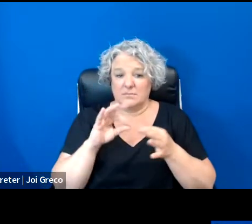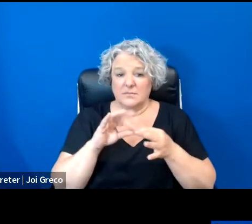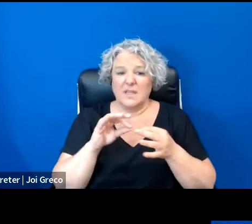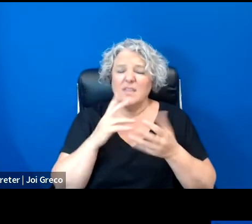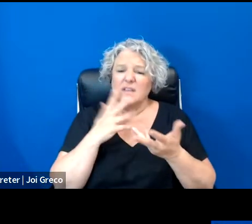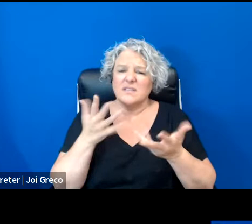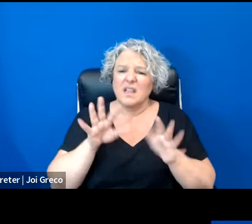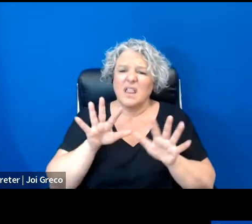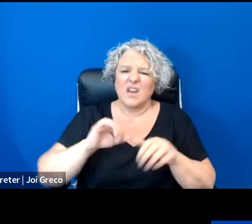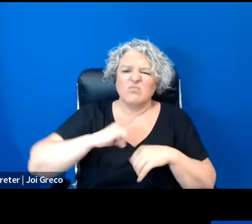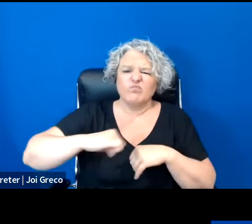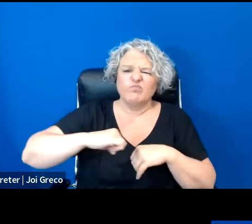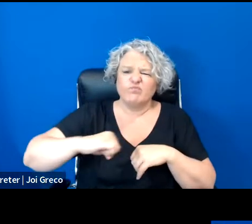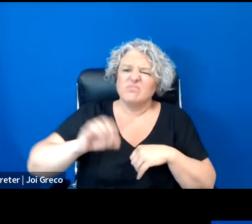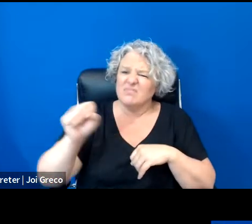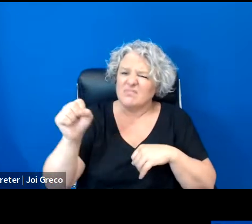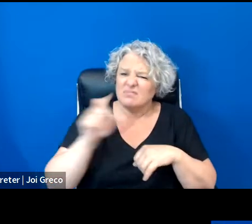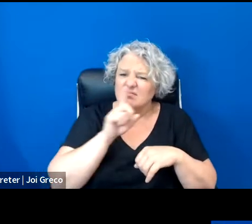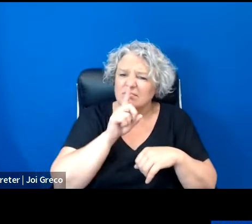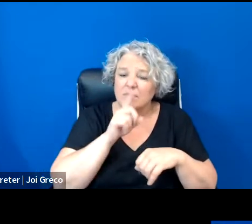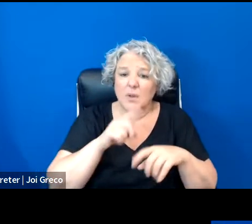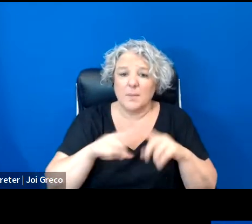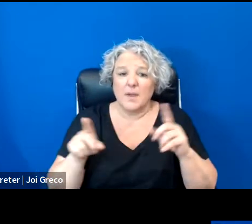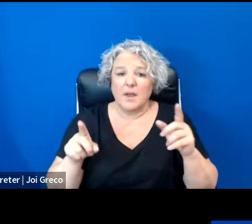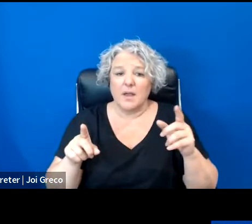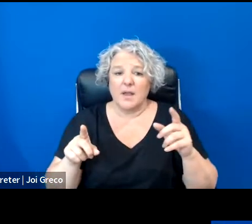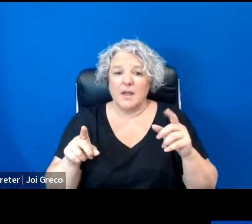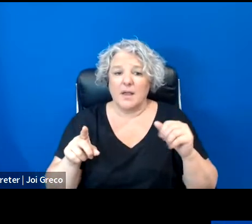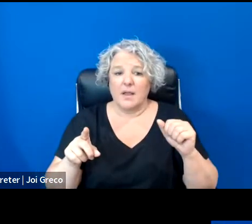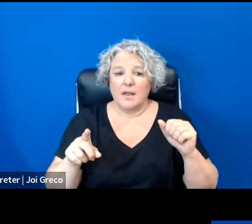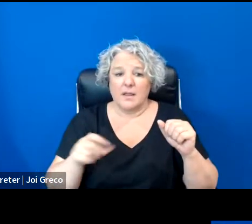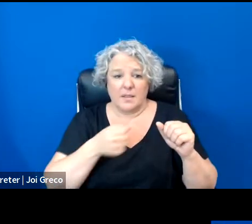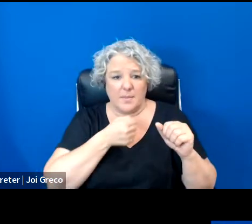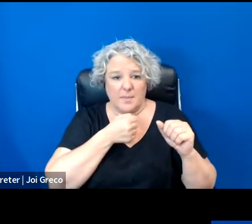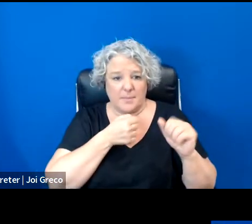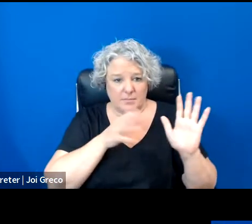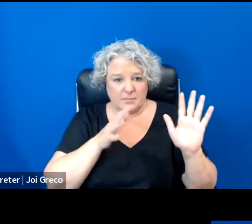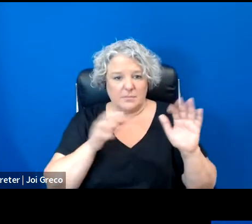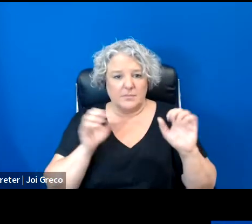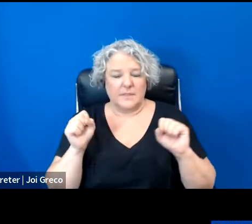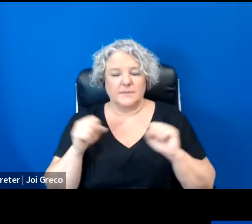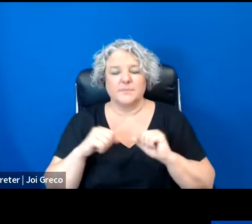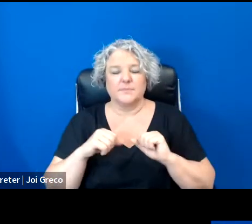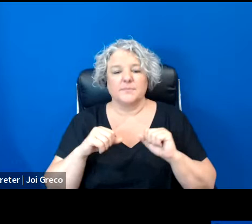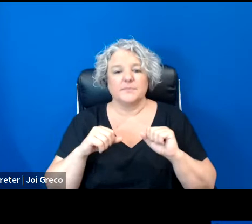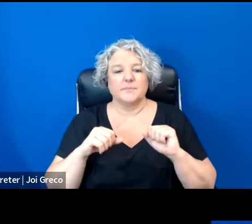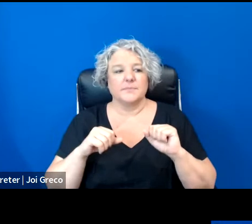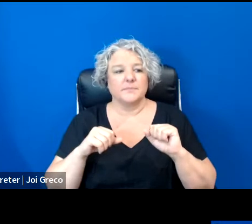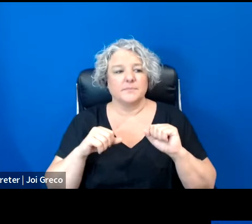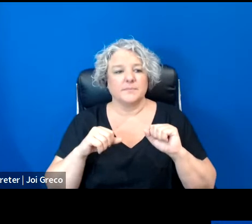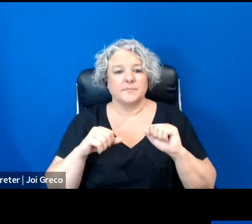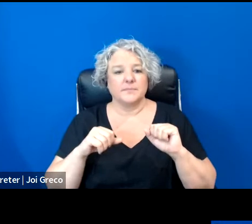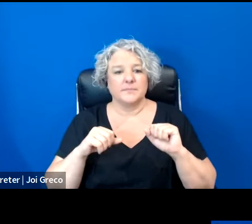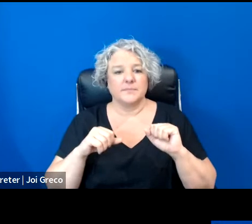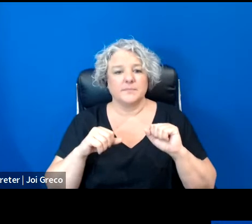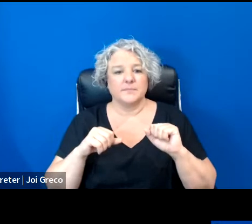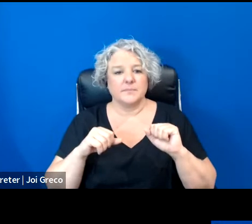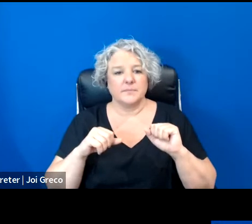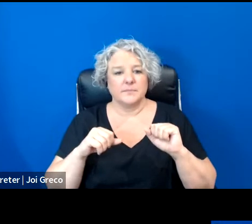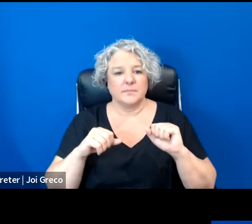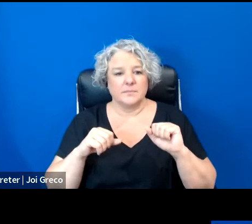but and I think there's also a lot of, the mic is on, right? Okay. In fact, I'm